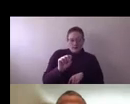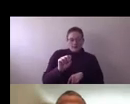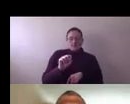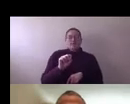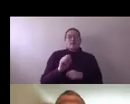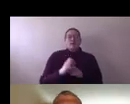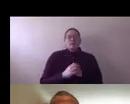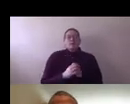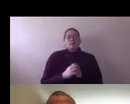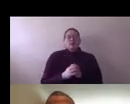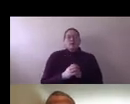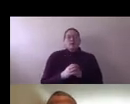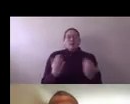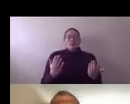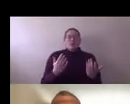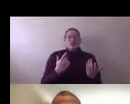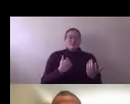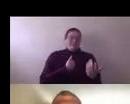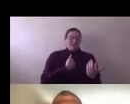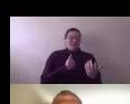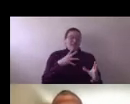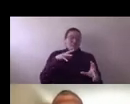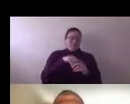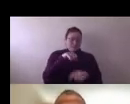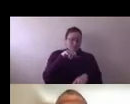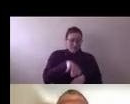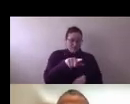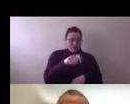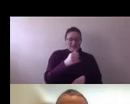So I count myself as part of this wave, and